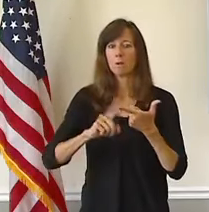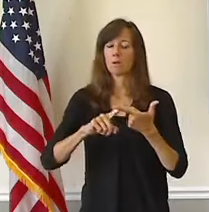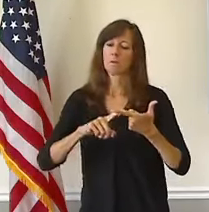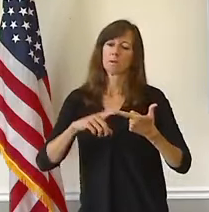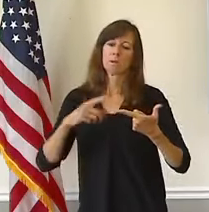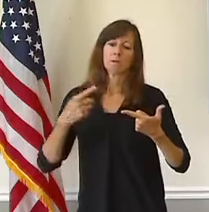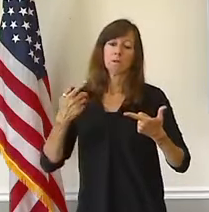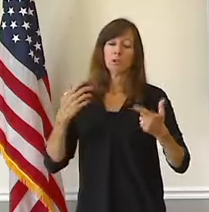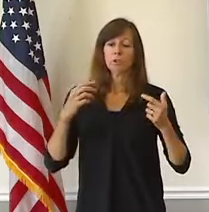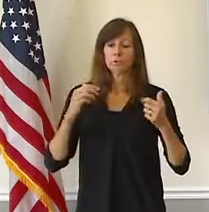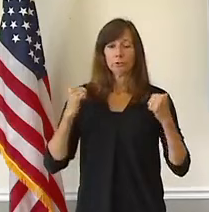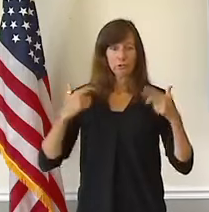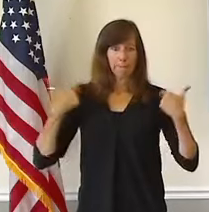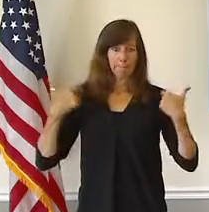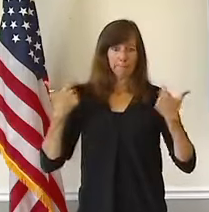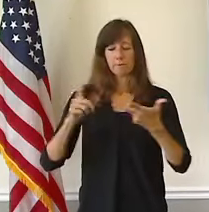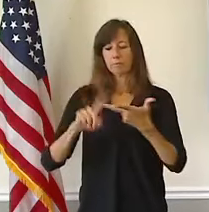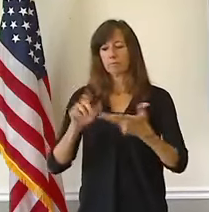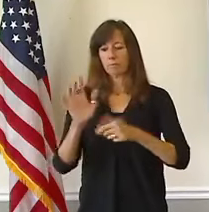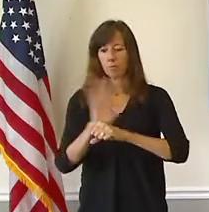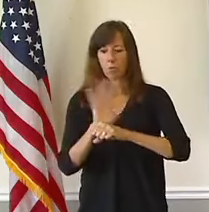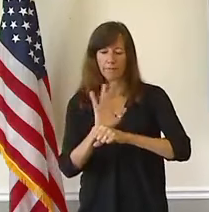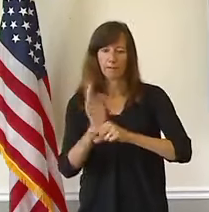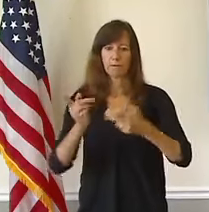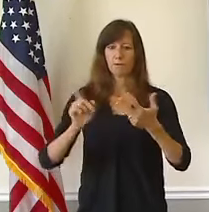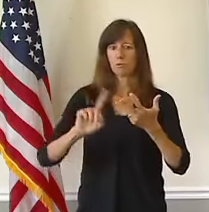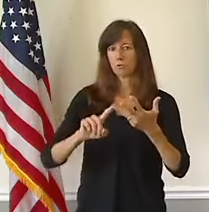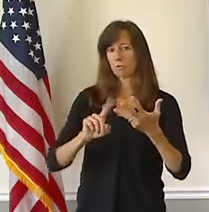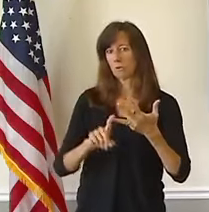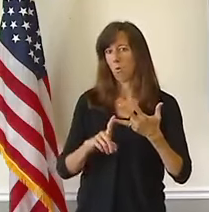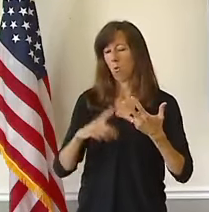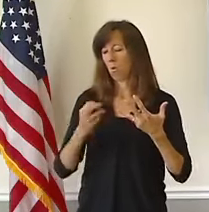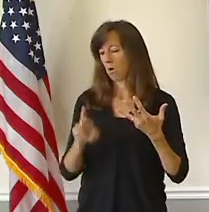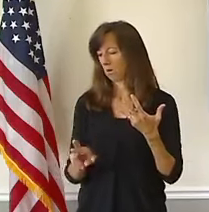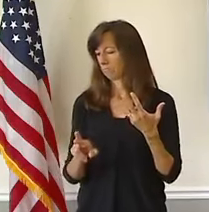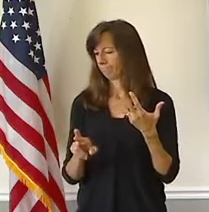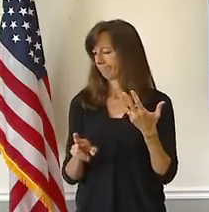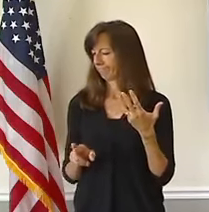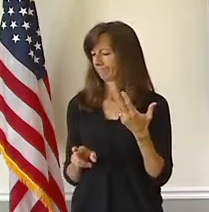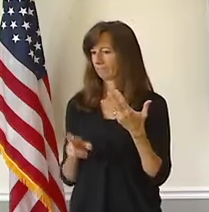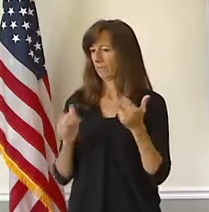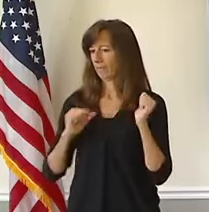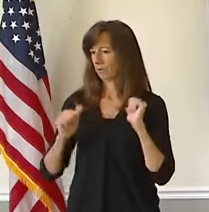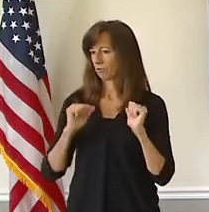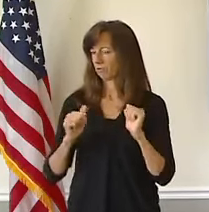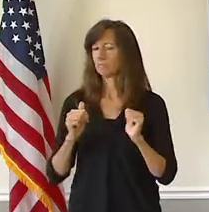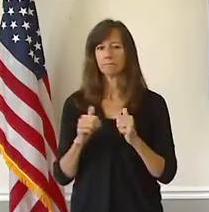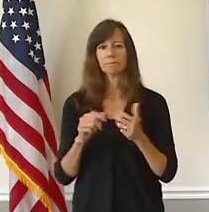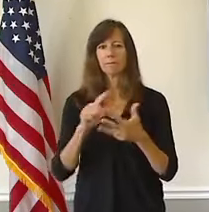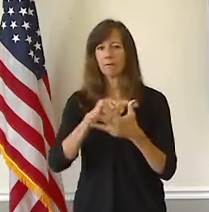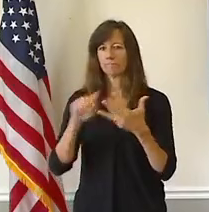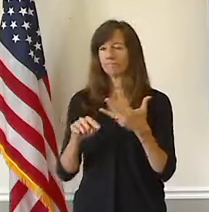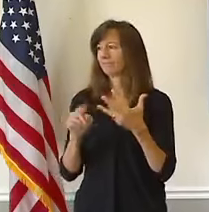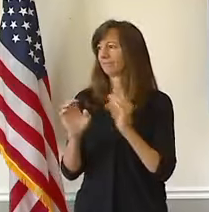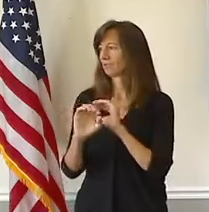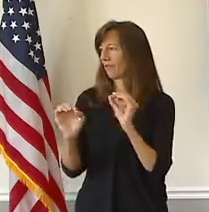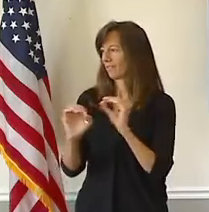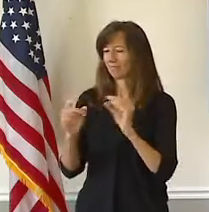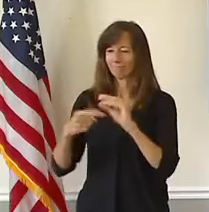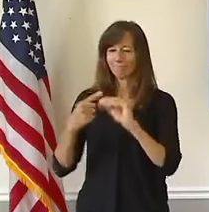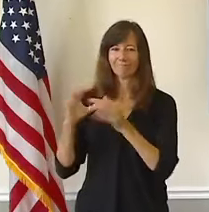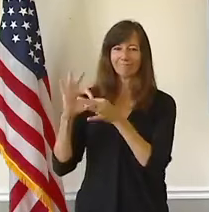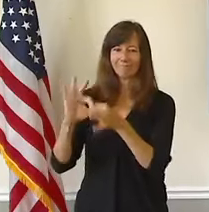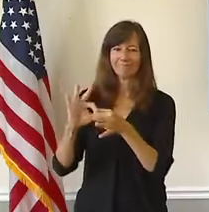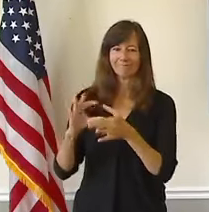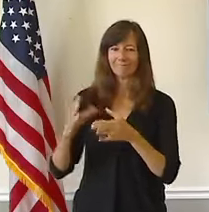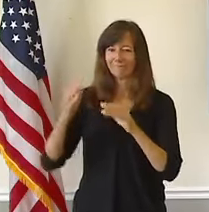to push. We join our state leaders in trying to get direction on that. We just haven't yet. So let me mention, though,